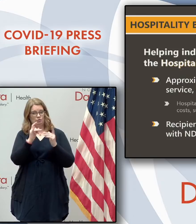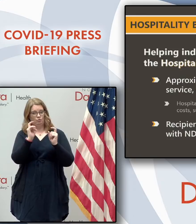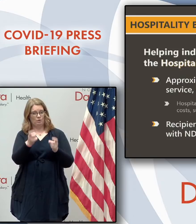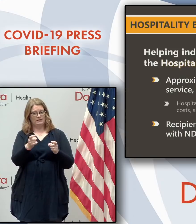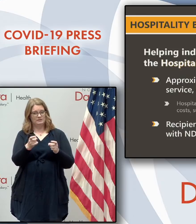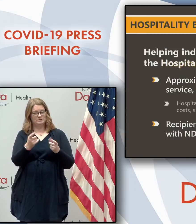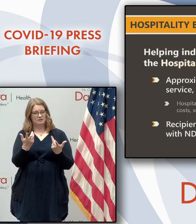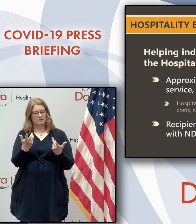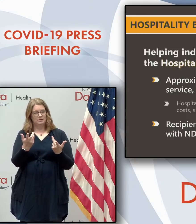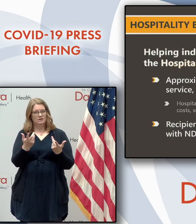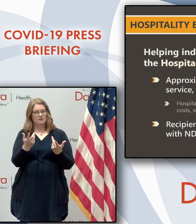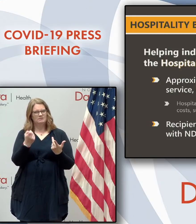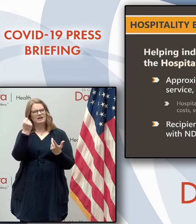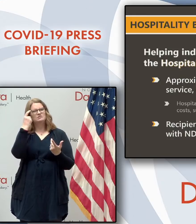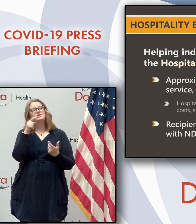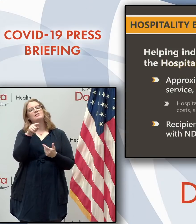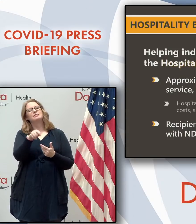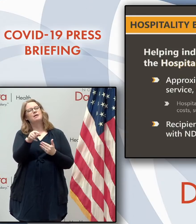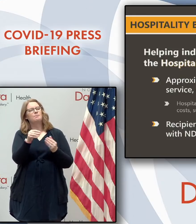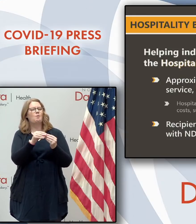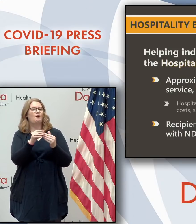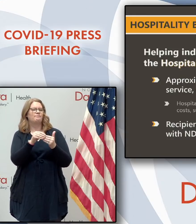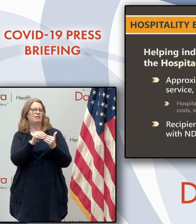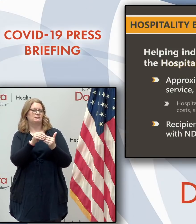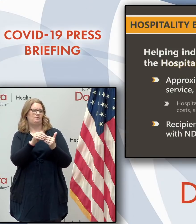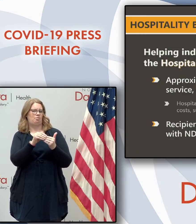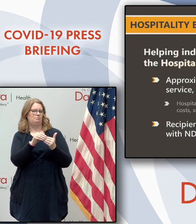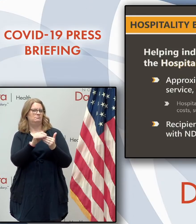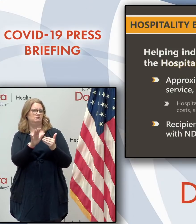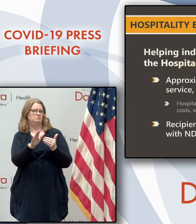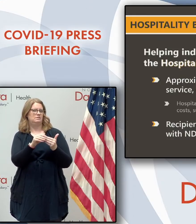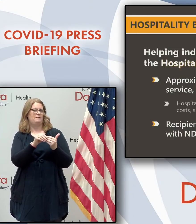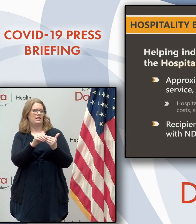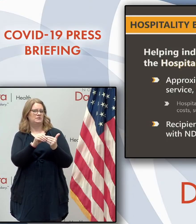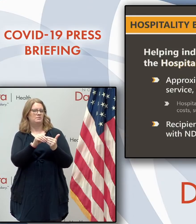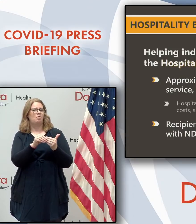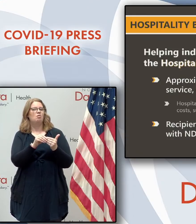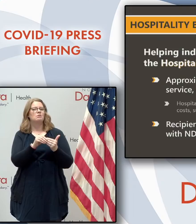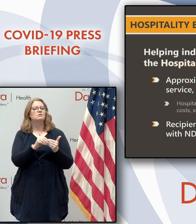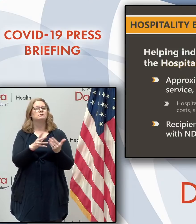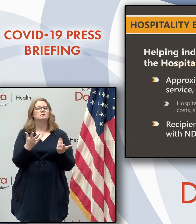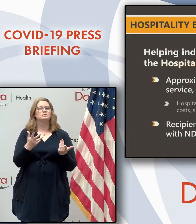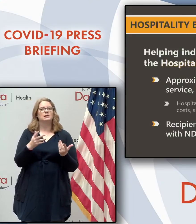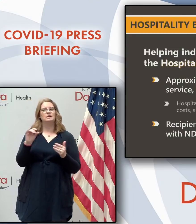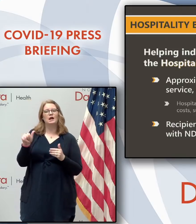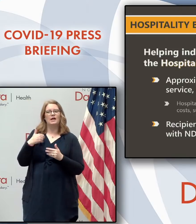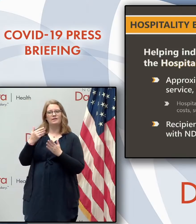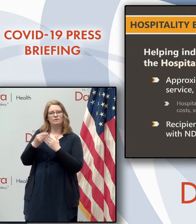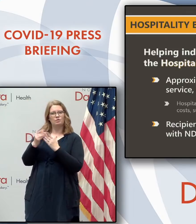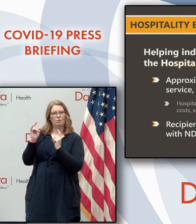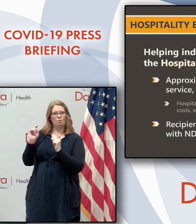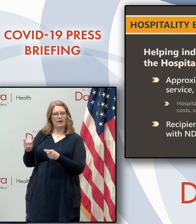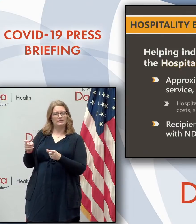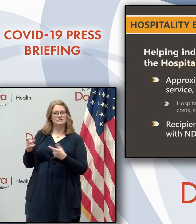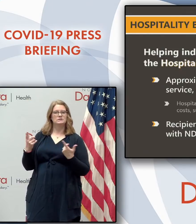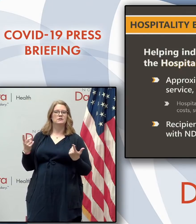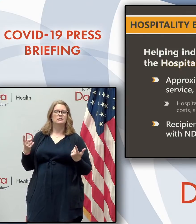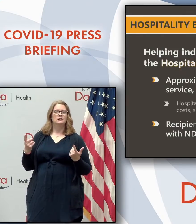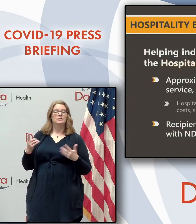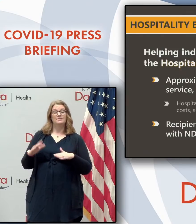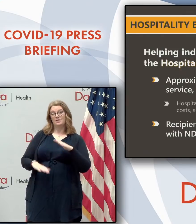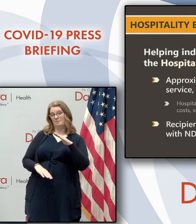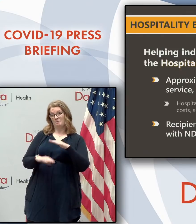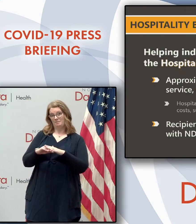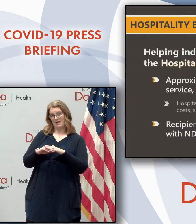a little more flexible approach to them than some of the grants that we're giving out earlier. The